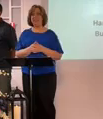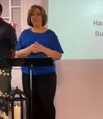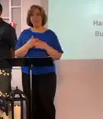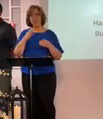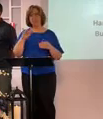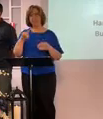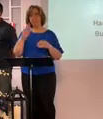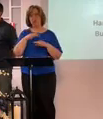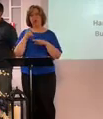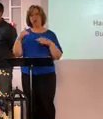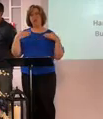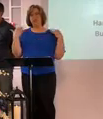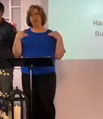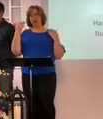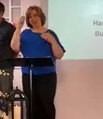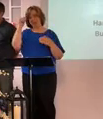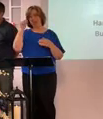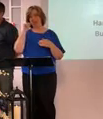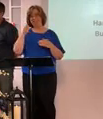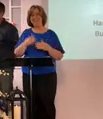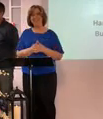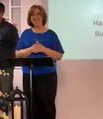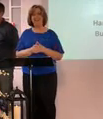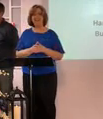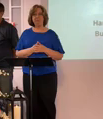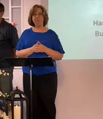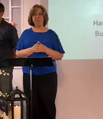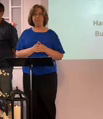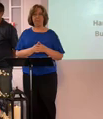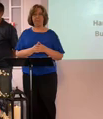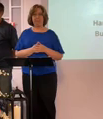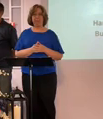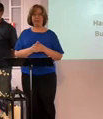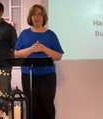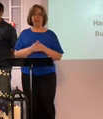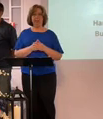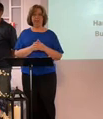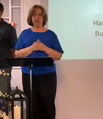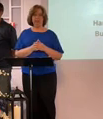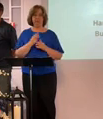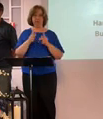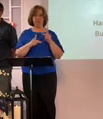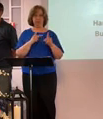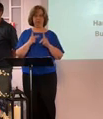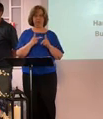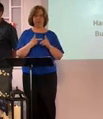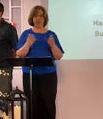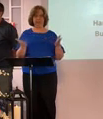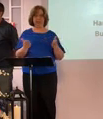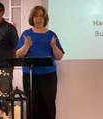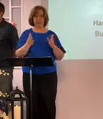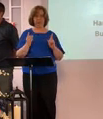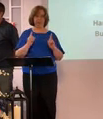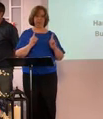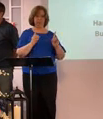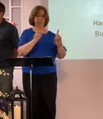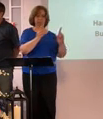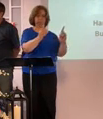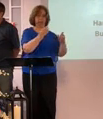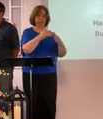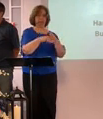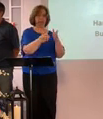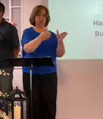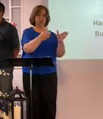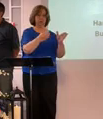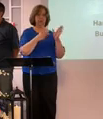young adults, but we were the oldest. Just lined the hallways. And it was just showed